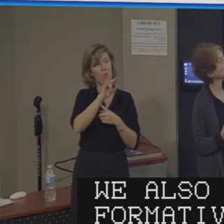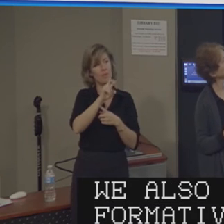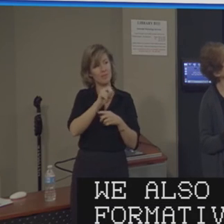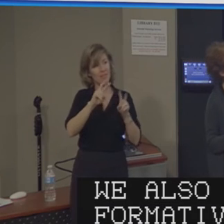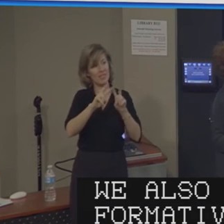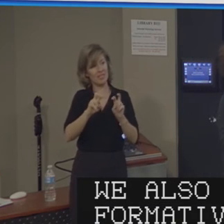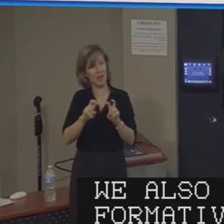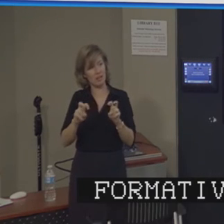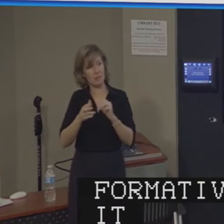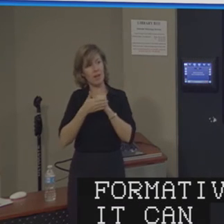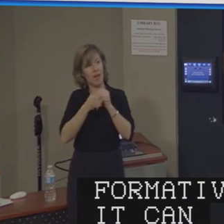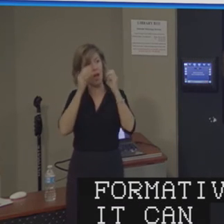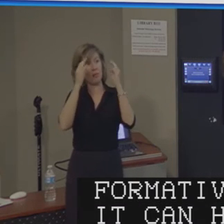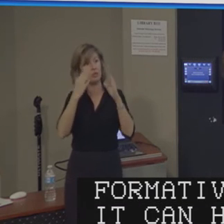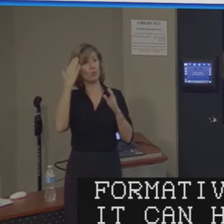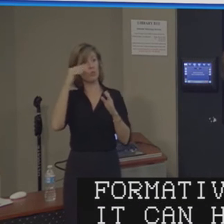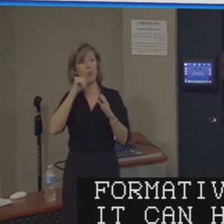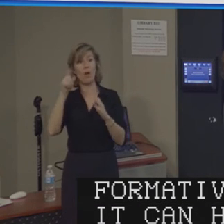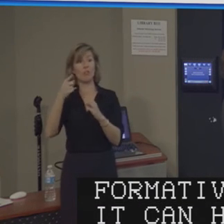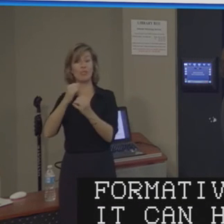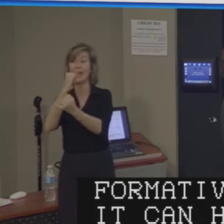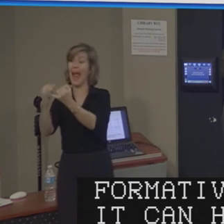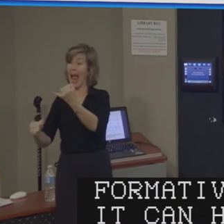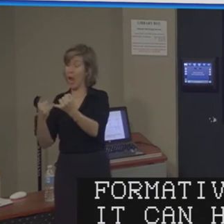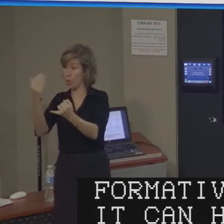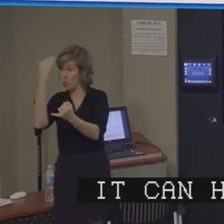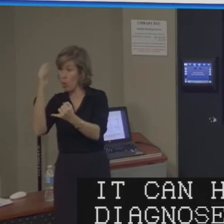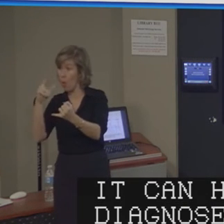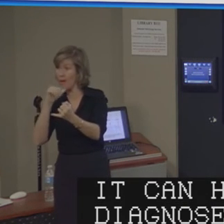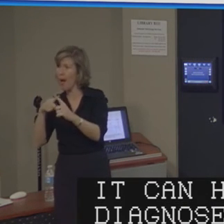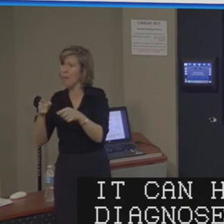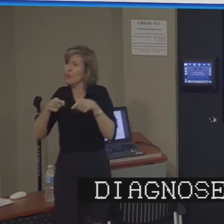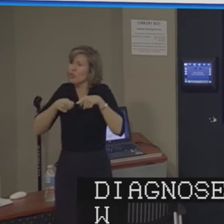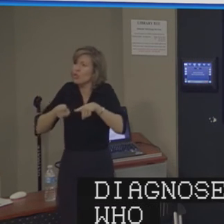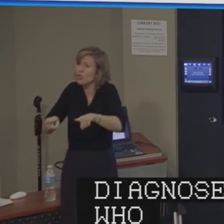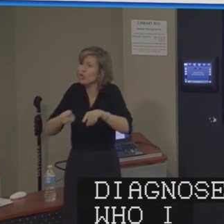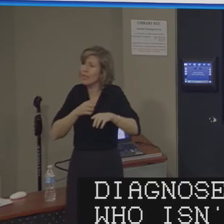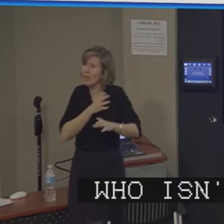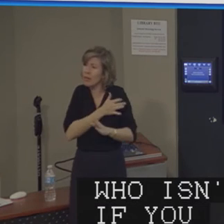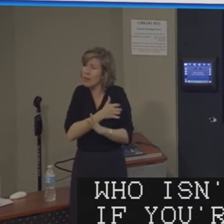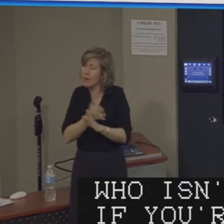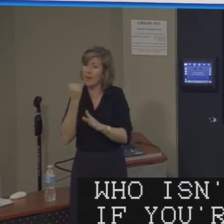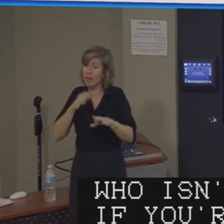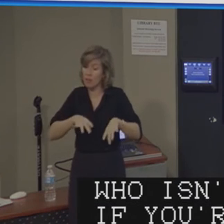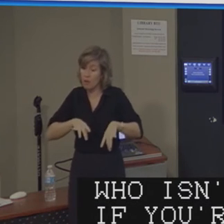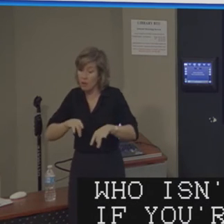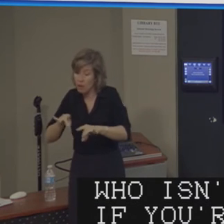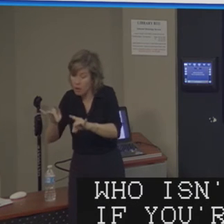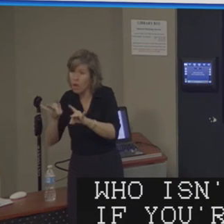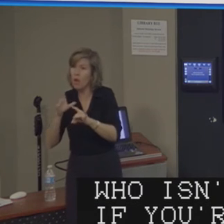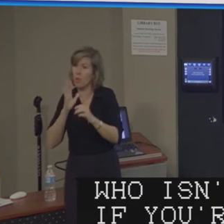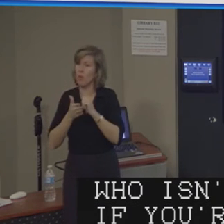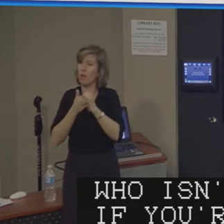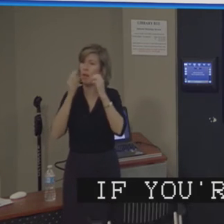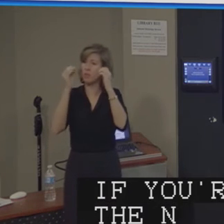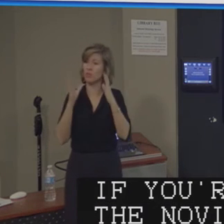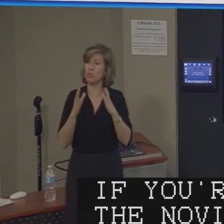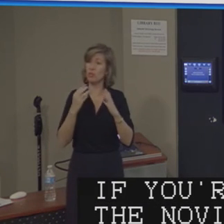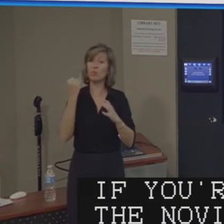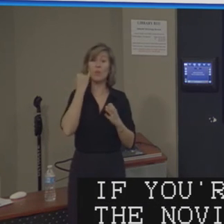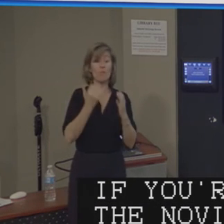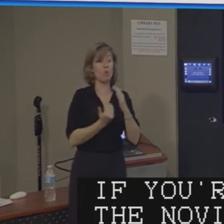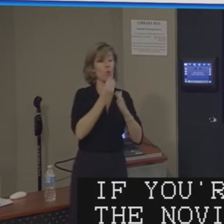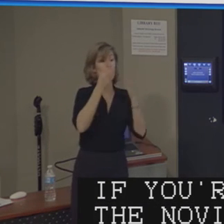and who isn't. If you're asked to draw this, the novice sometimes will draw something very, very complicated